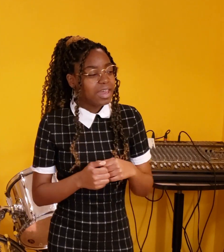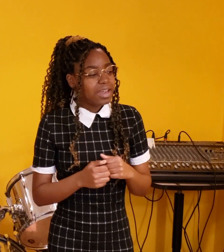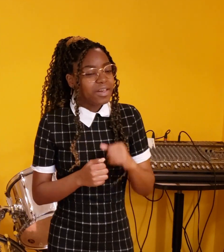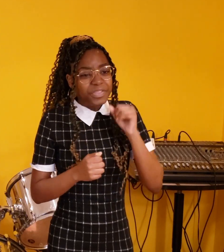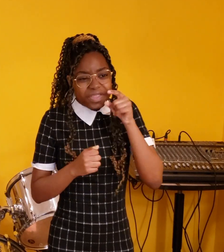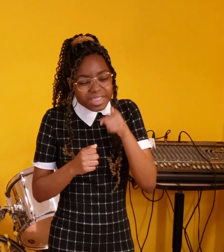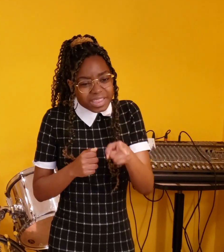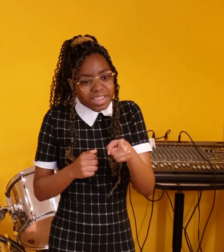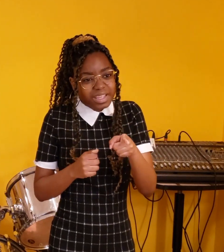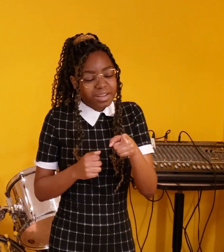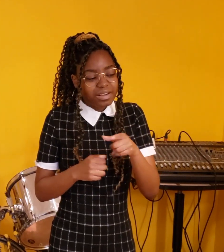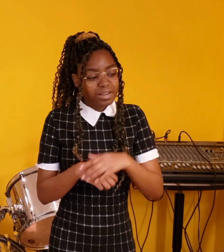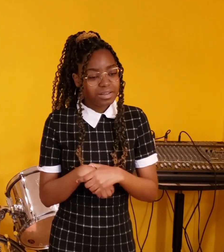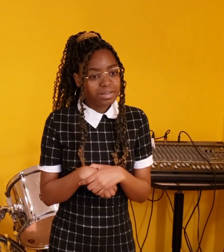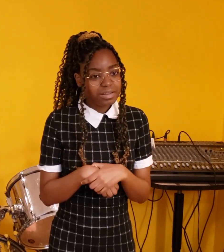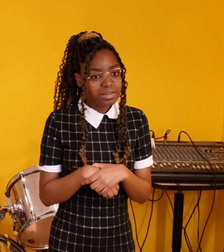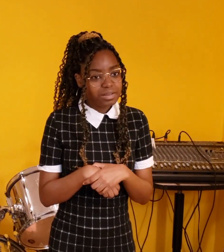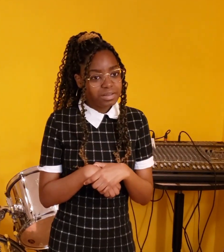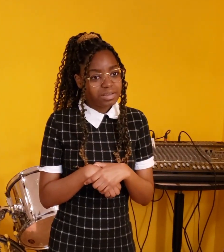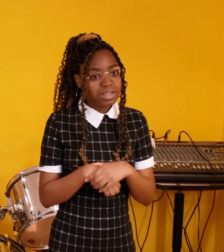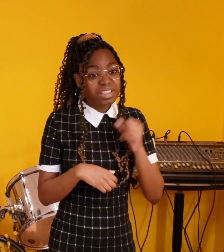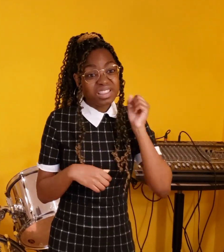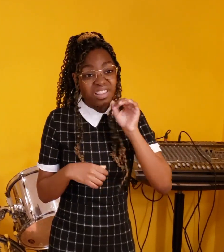world. God knew.